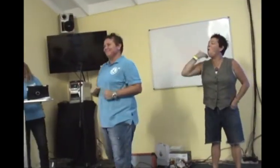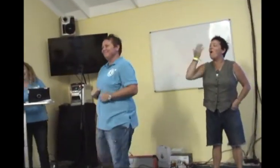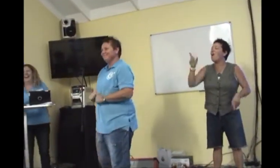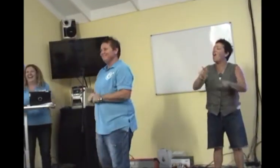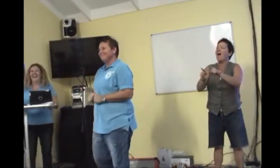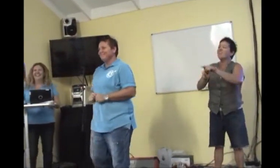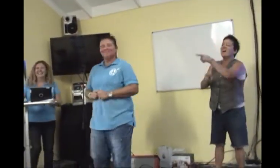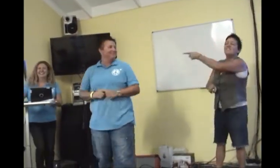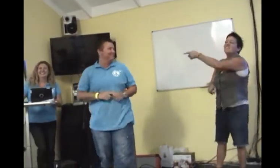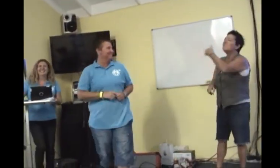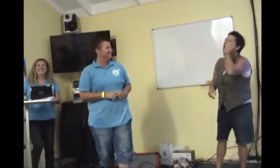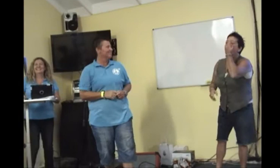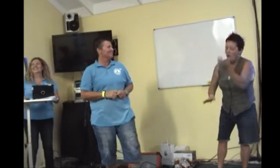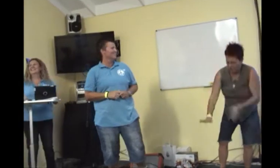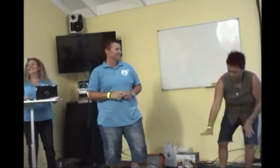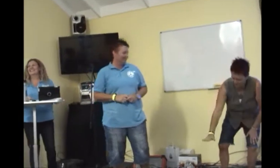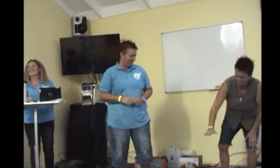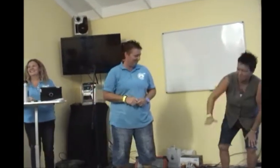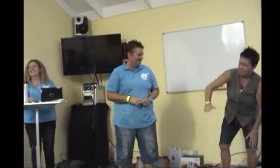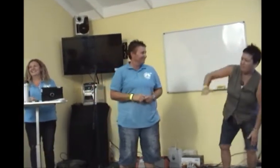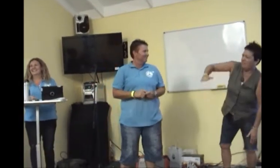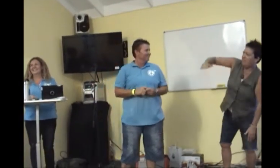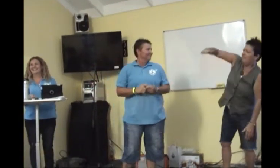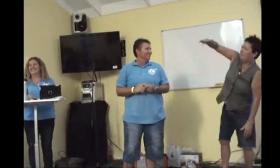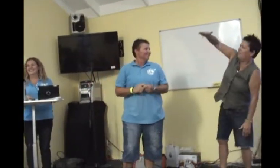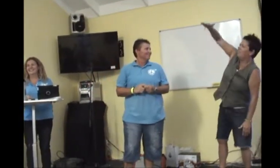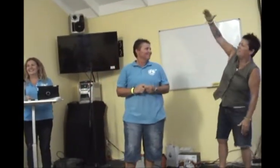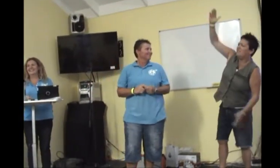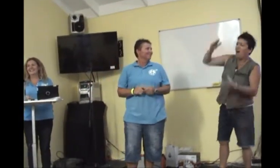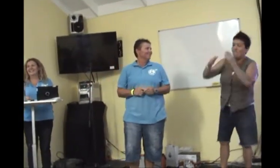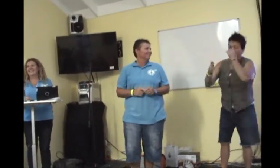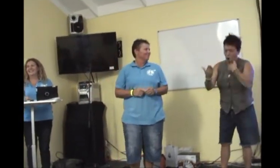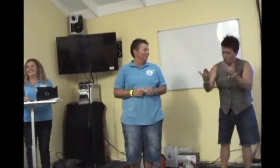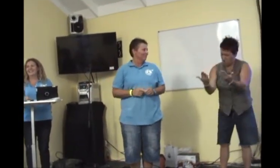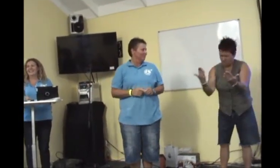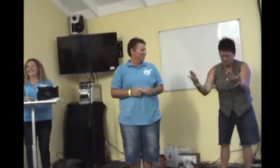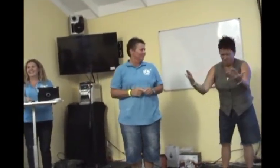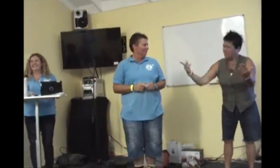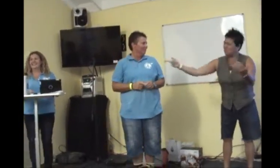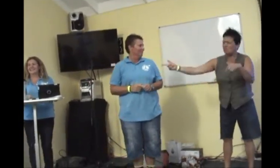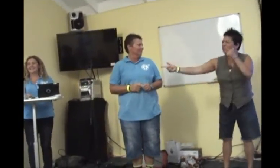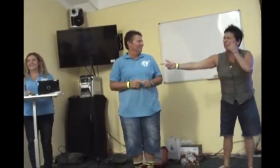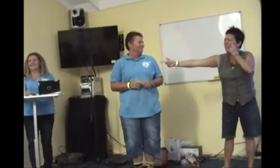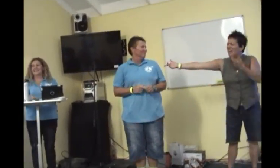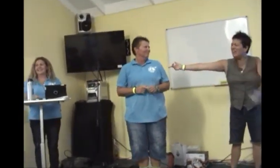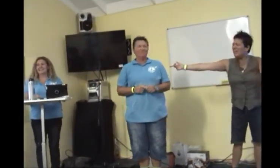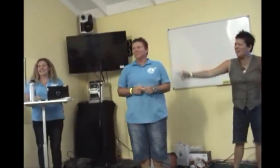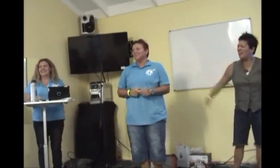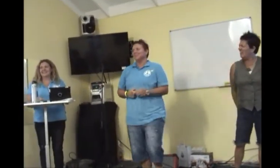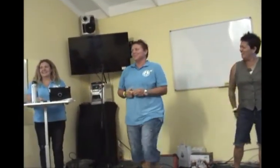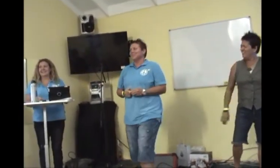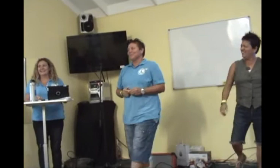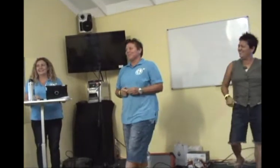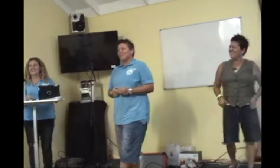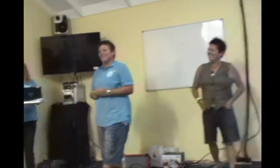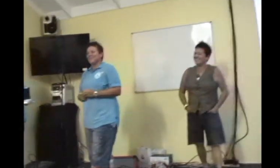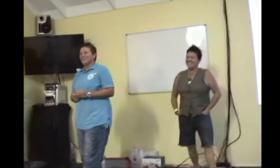No, she's always been like that. Always. She has. I know. Always. I've got the photos there. She's always just that cheeky person.